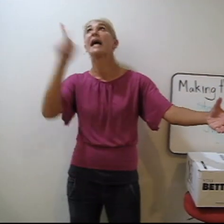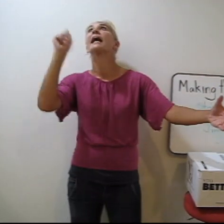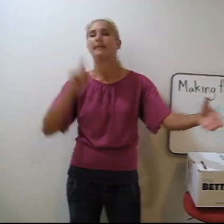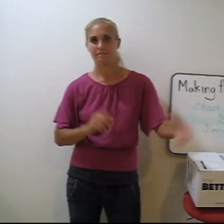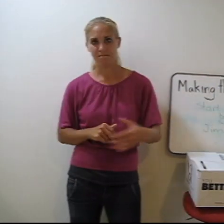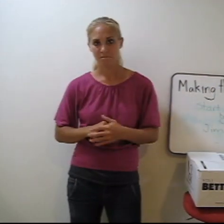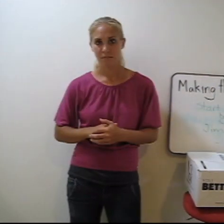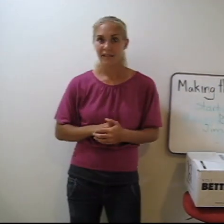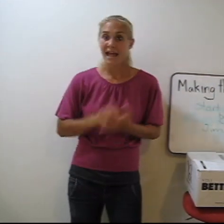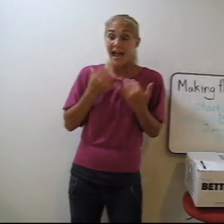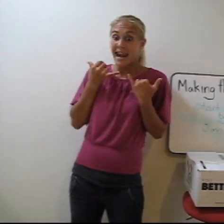But now,